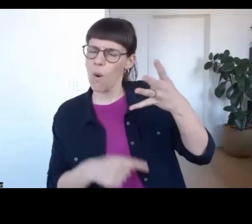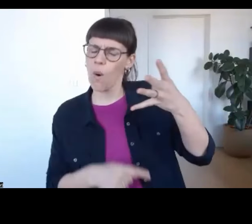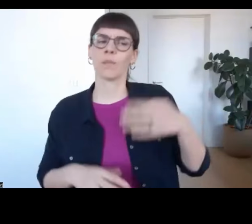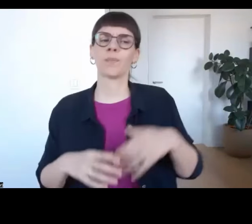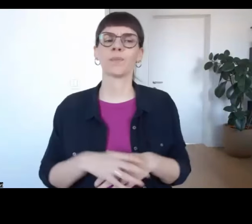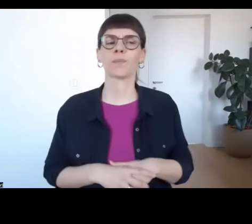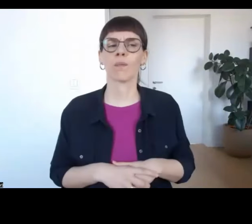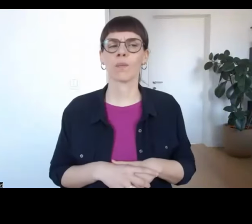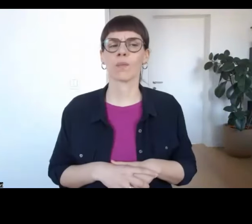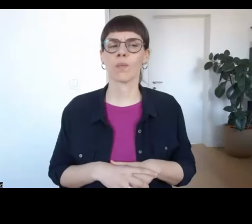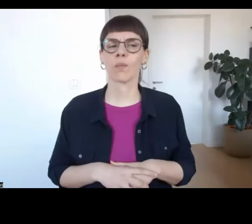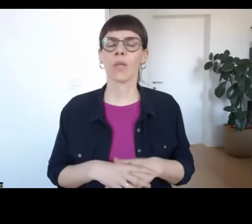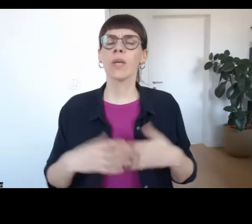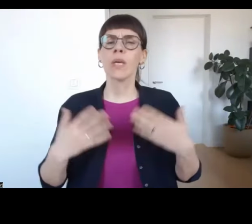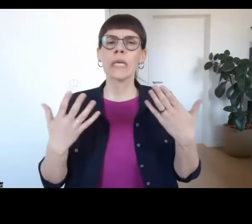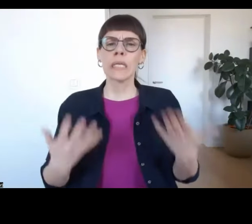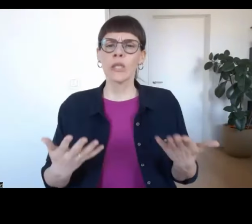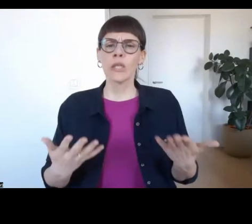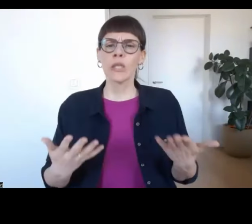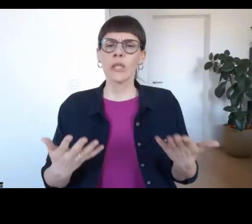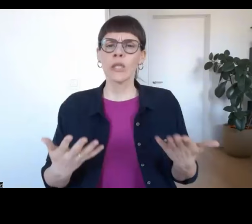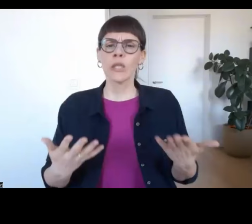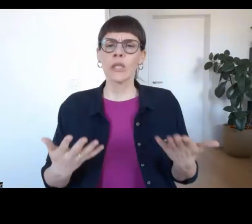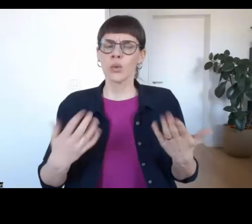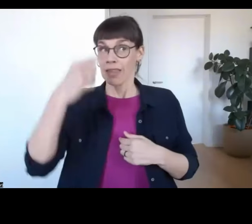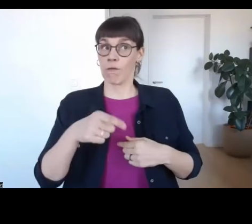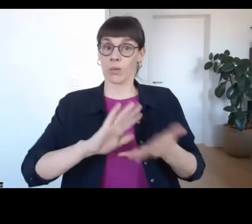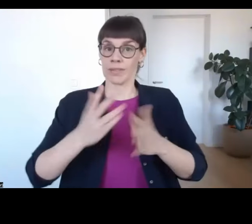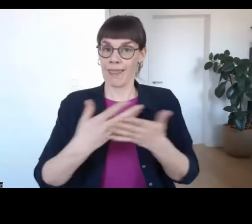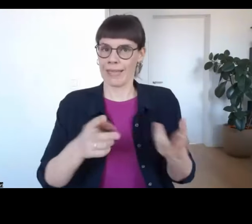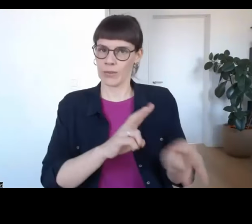And all those different identities that come into play.